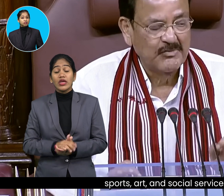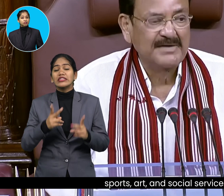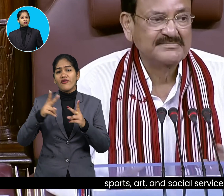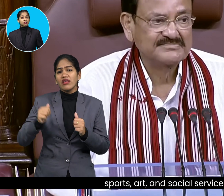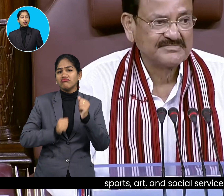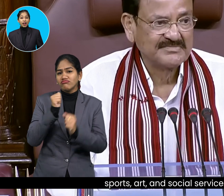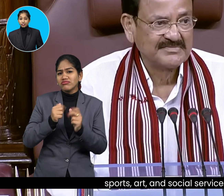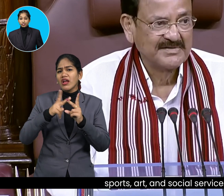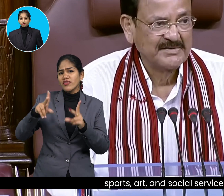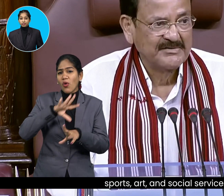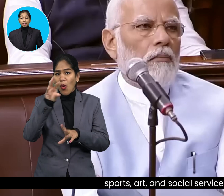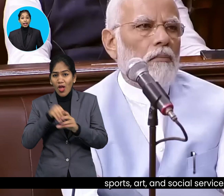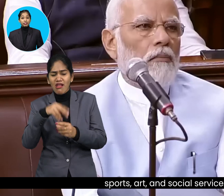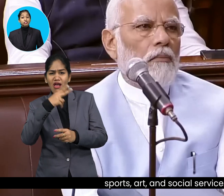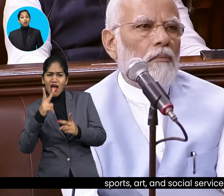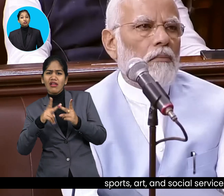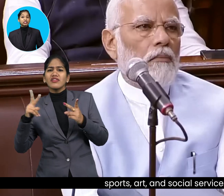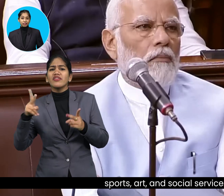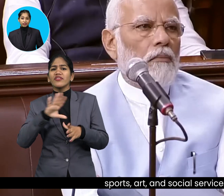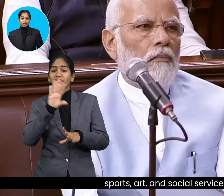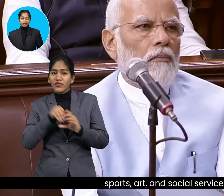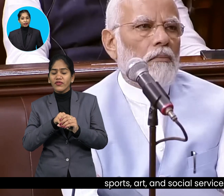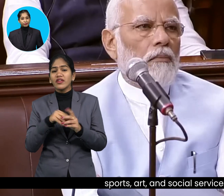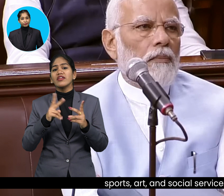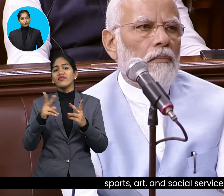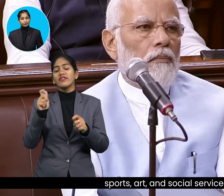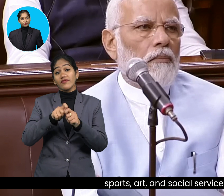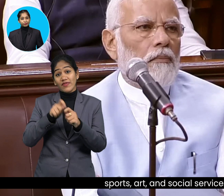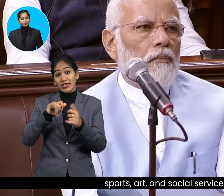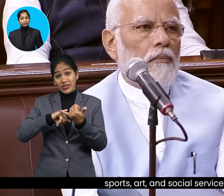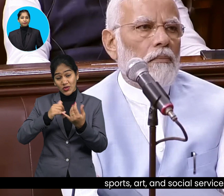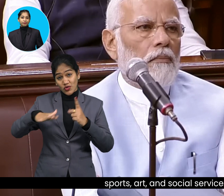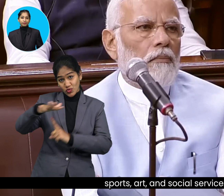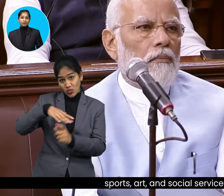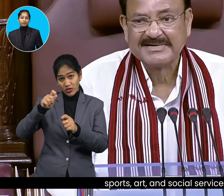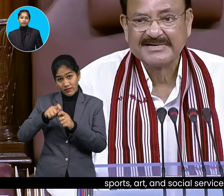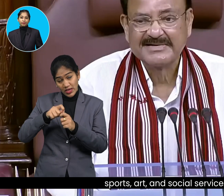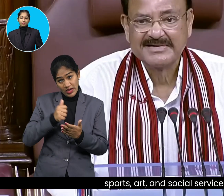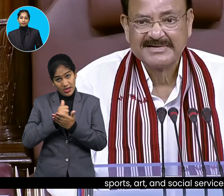sports, art and social service.